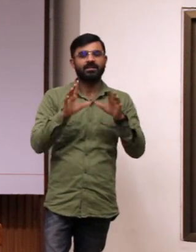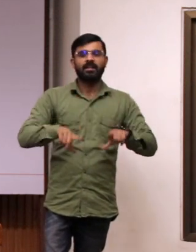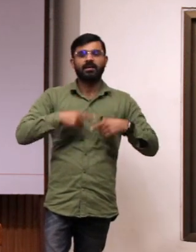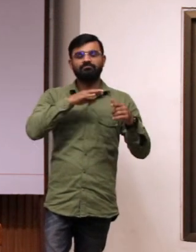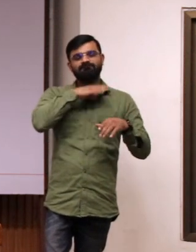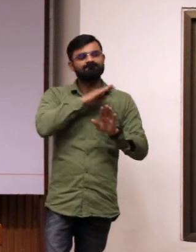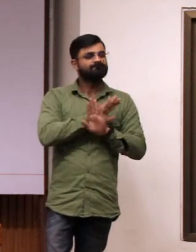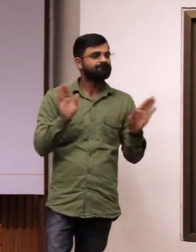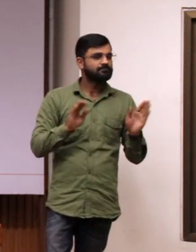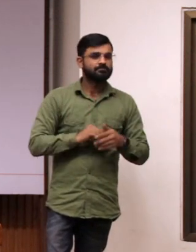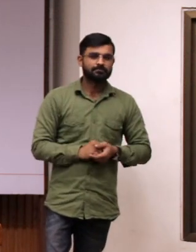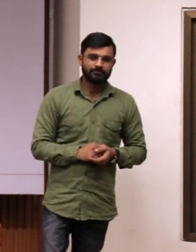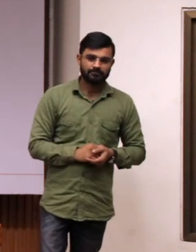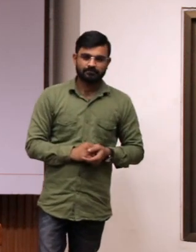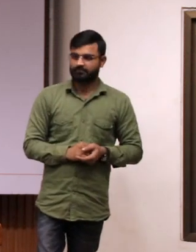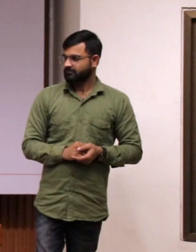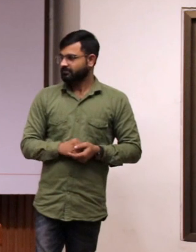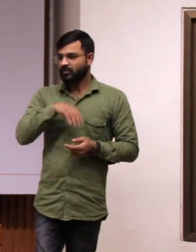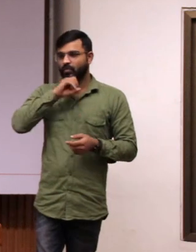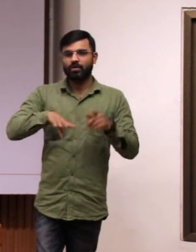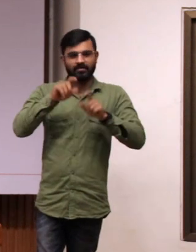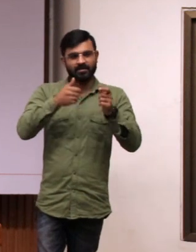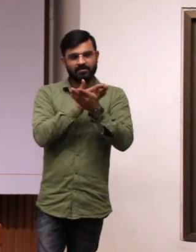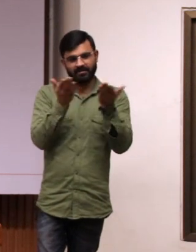over. So young people are here.